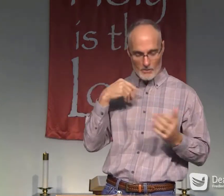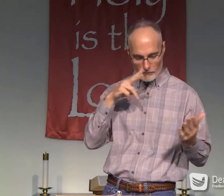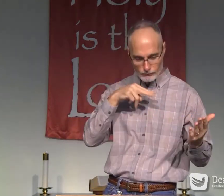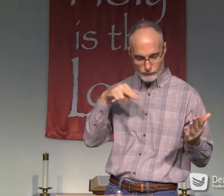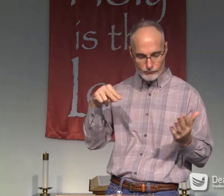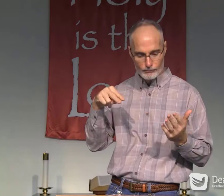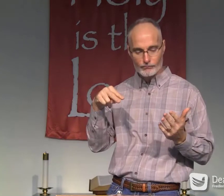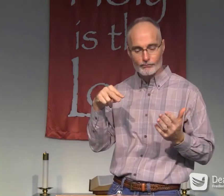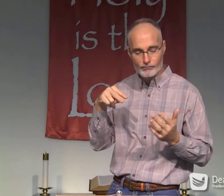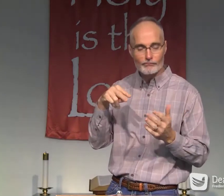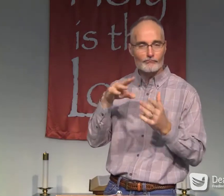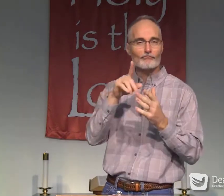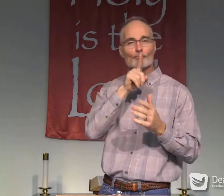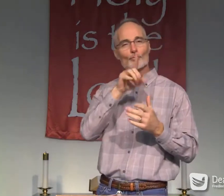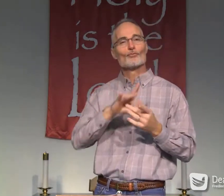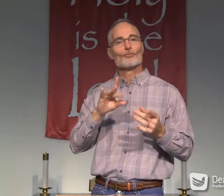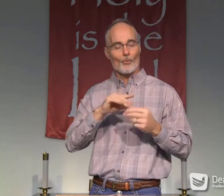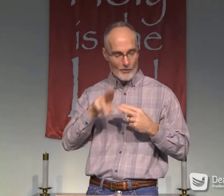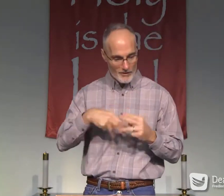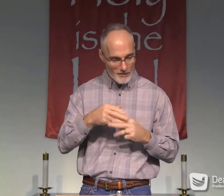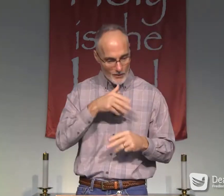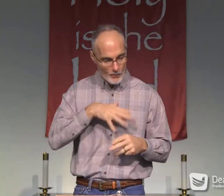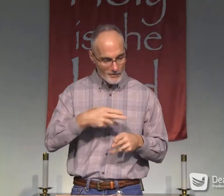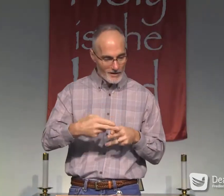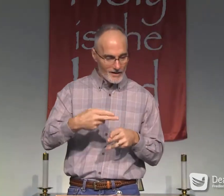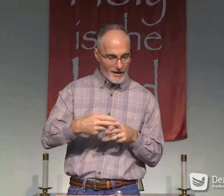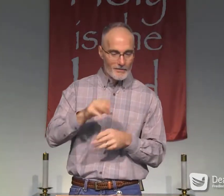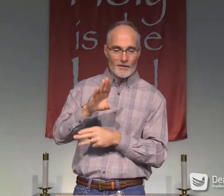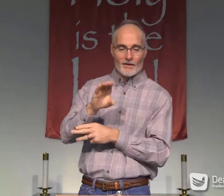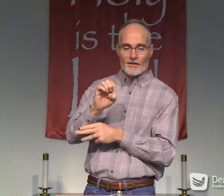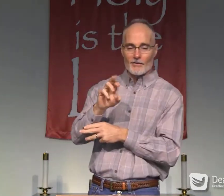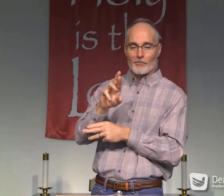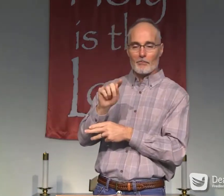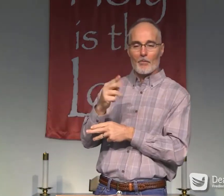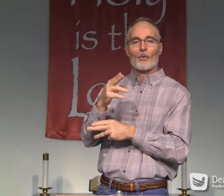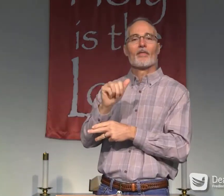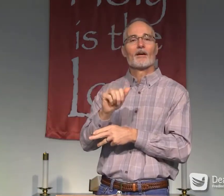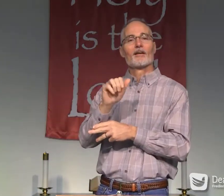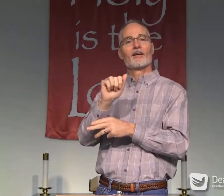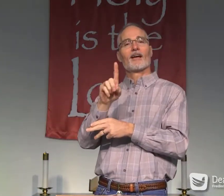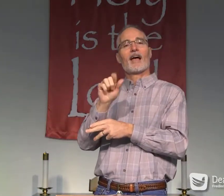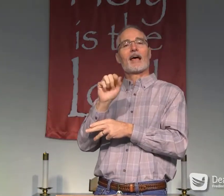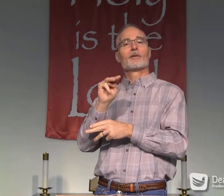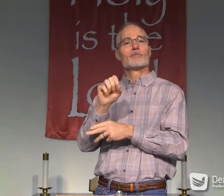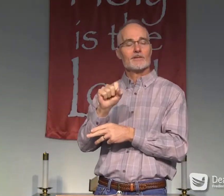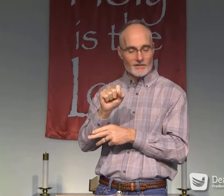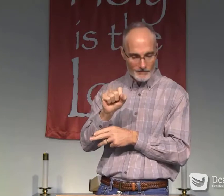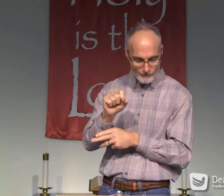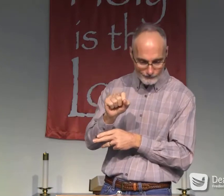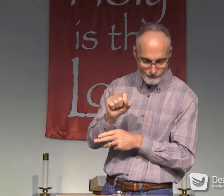Now, I began preparing this lesson a few weeks ago, and I read a true story about a woman named Bertha